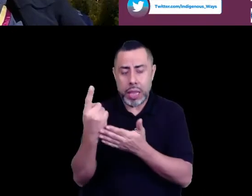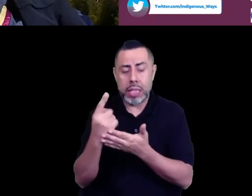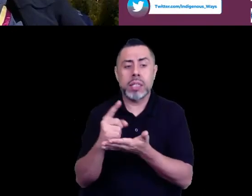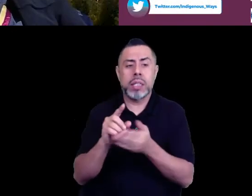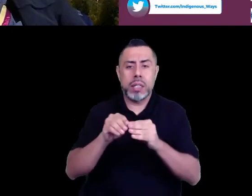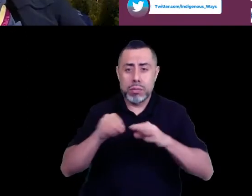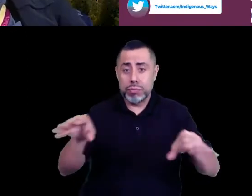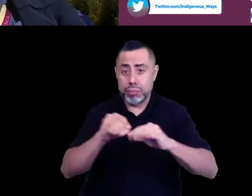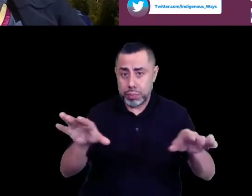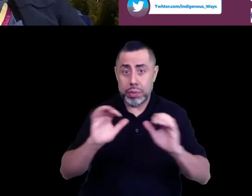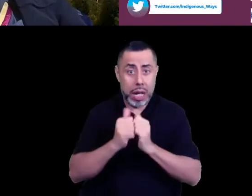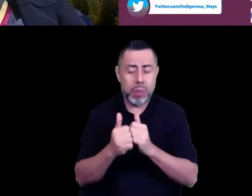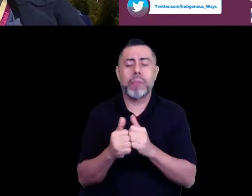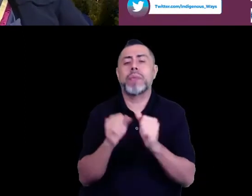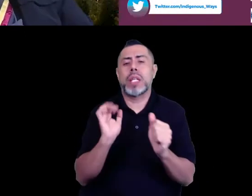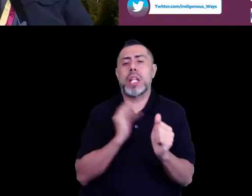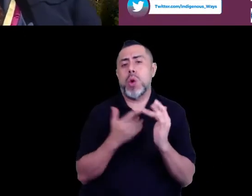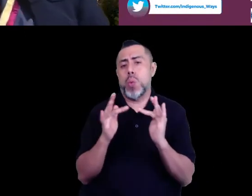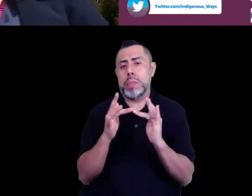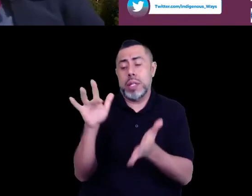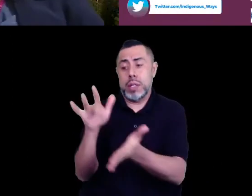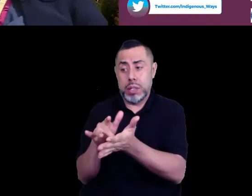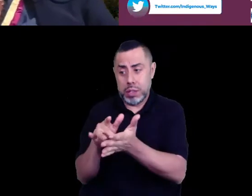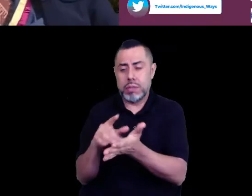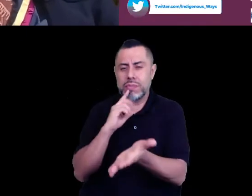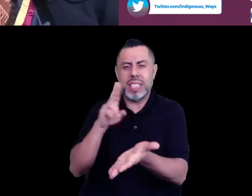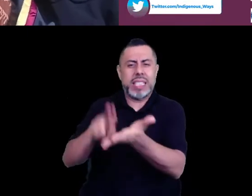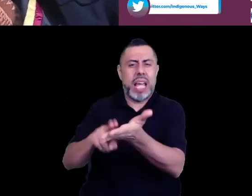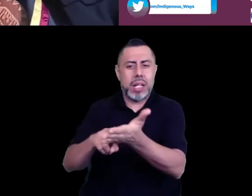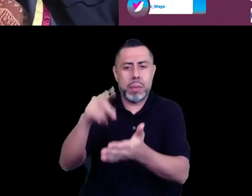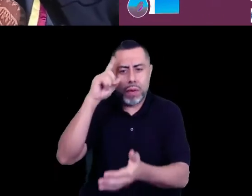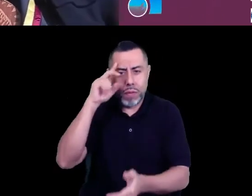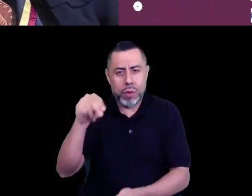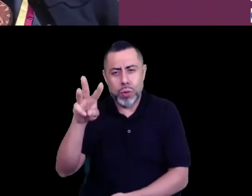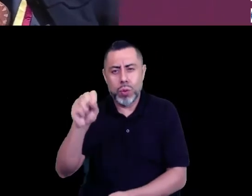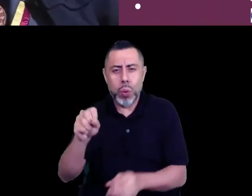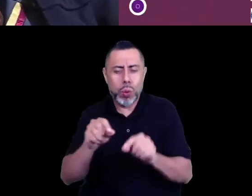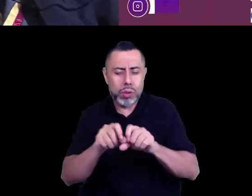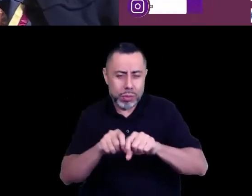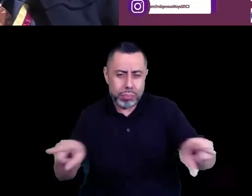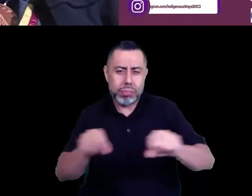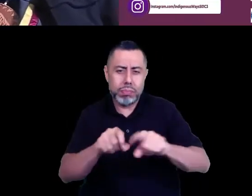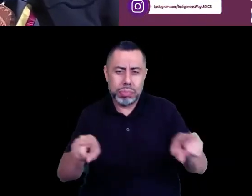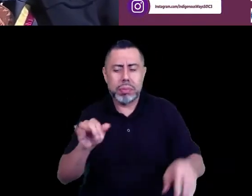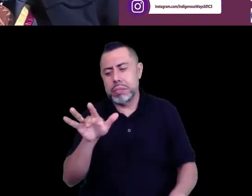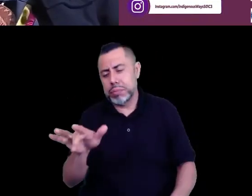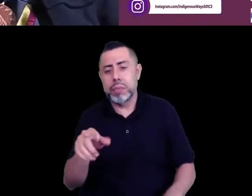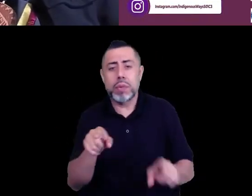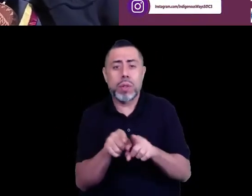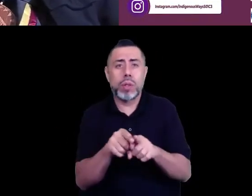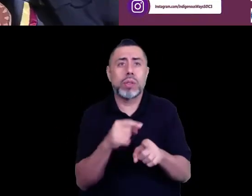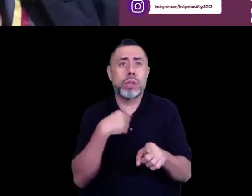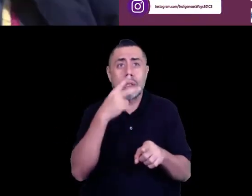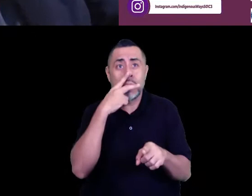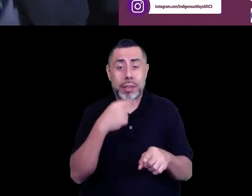up for newsletter, and then you'll have all the happenings that we have going on. And down below, we have all our social media